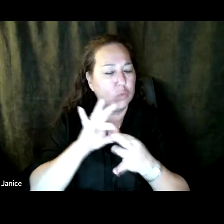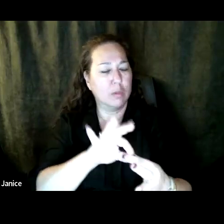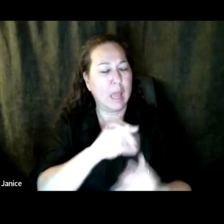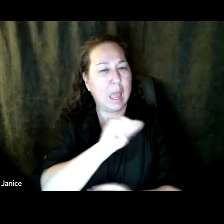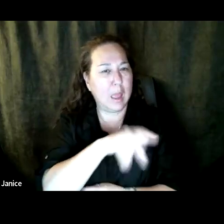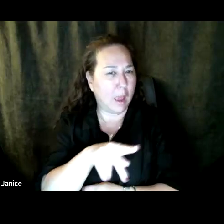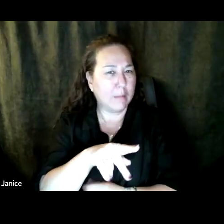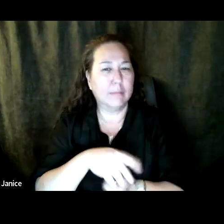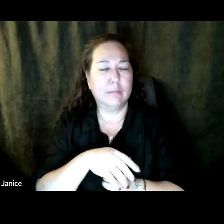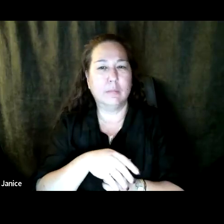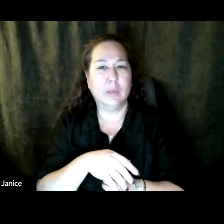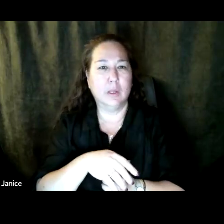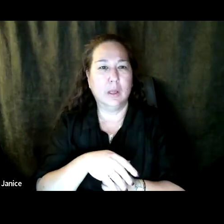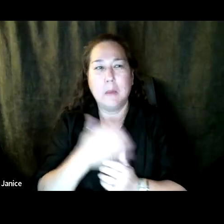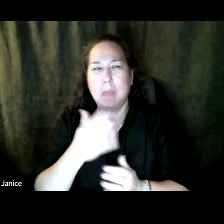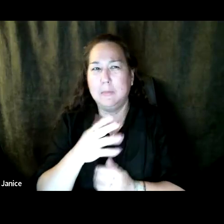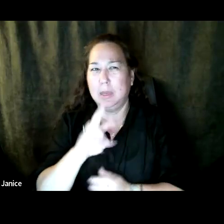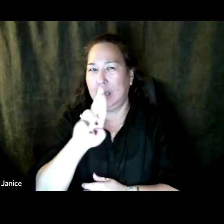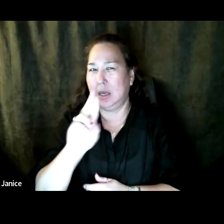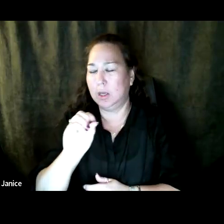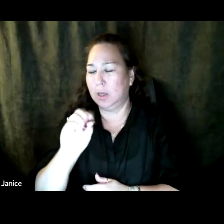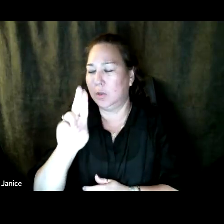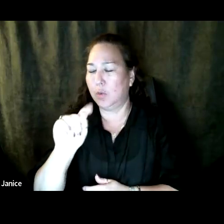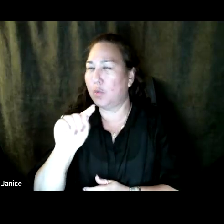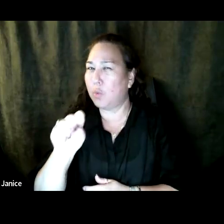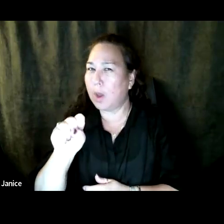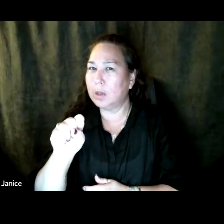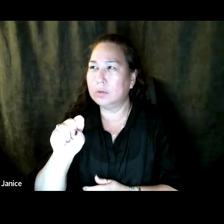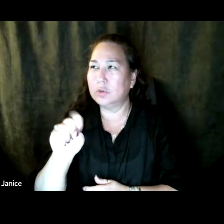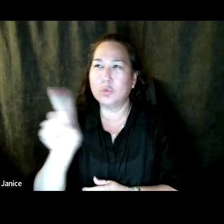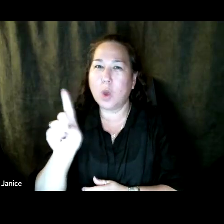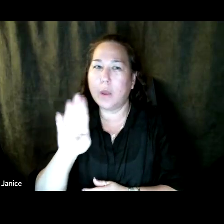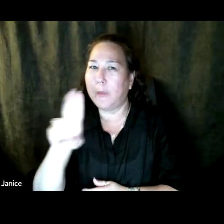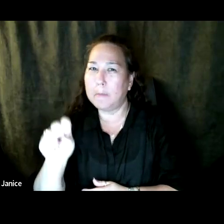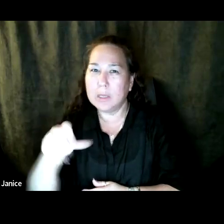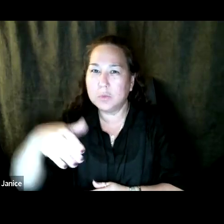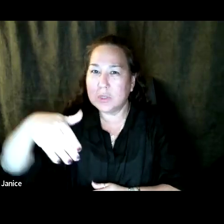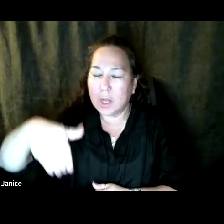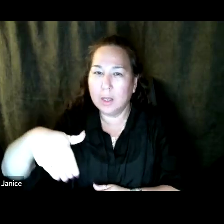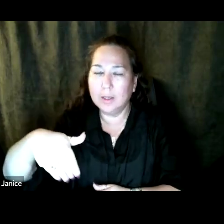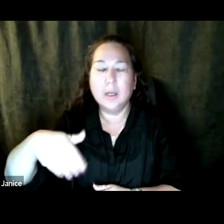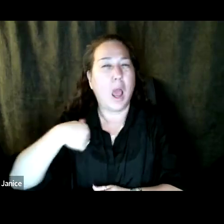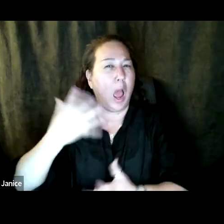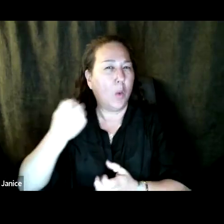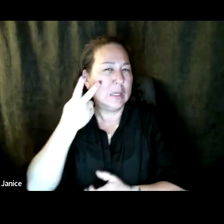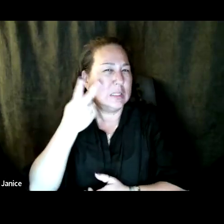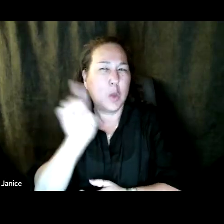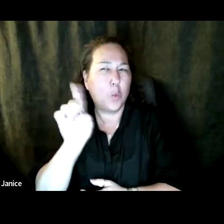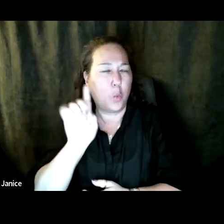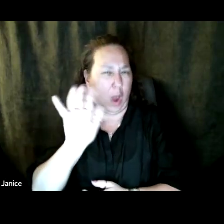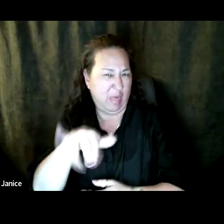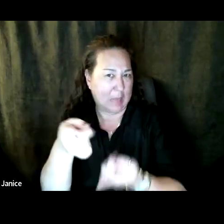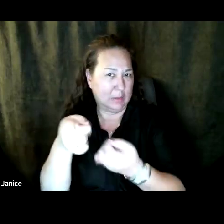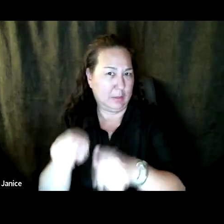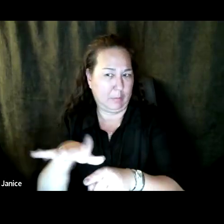where the buses were late, the buses didn't show up. I would like to see where in the district that's happening. Um, and then